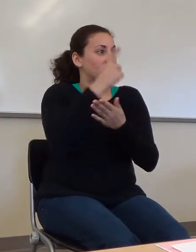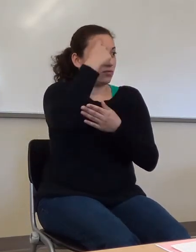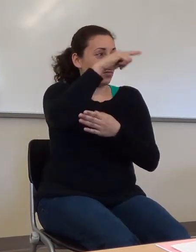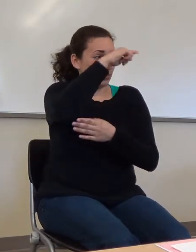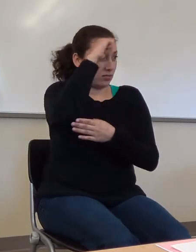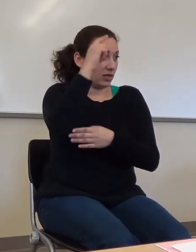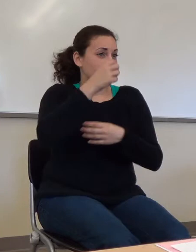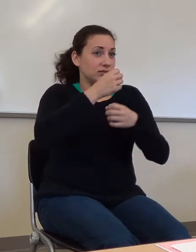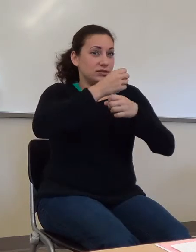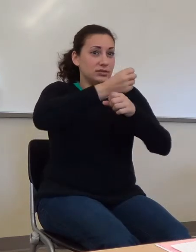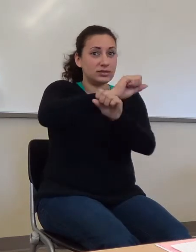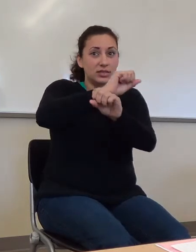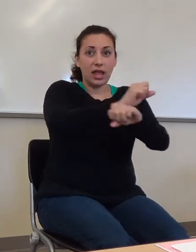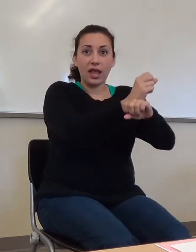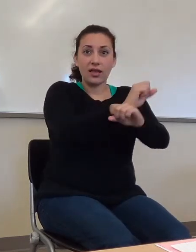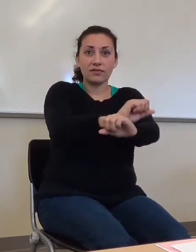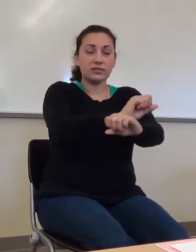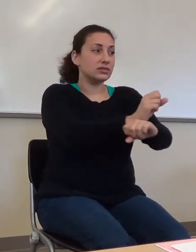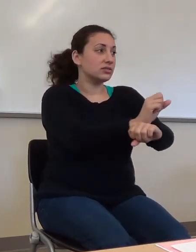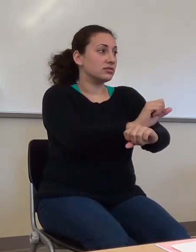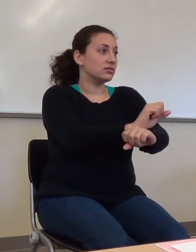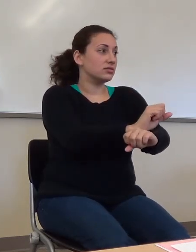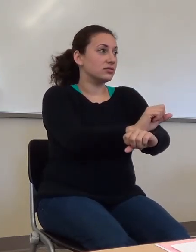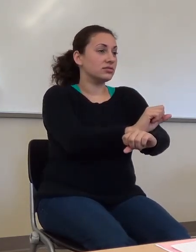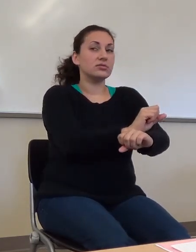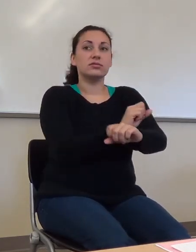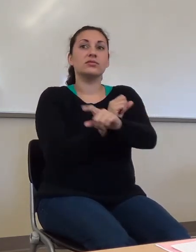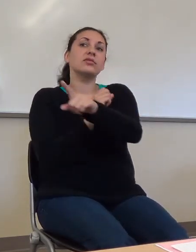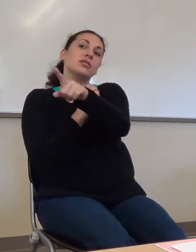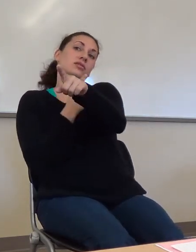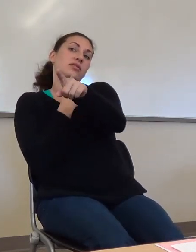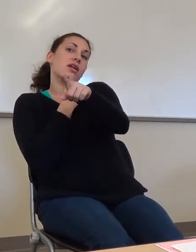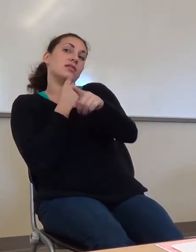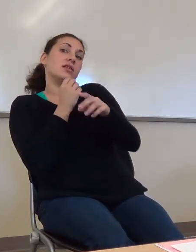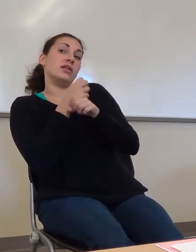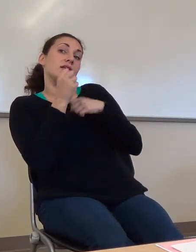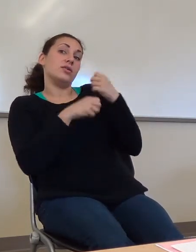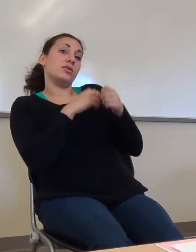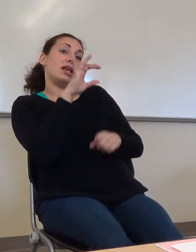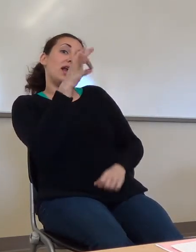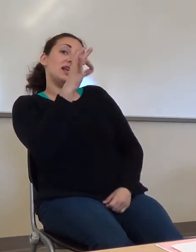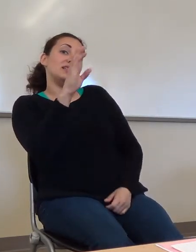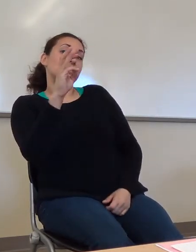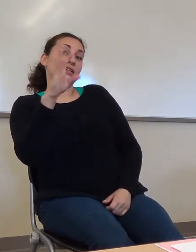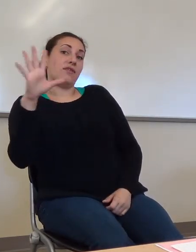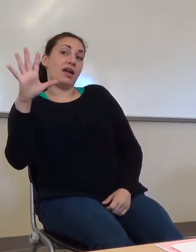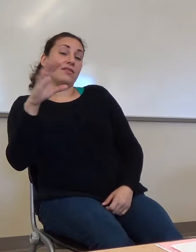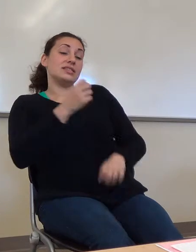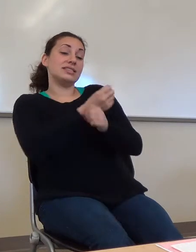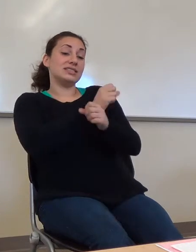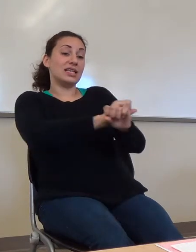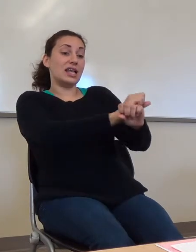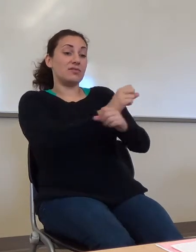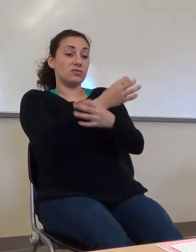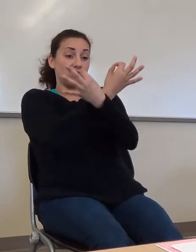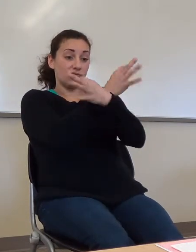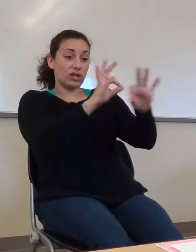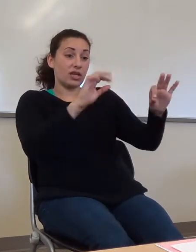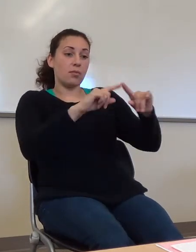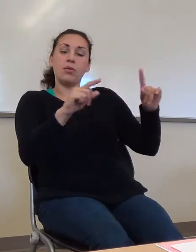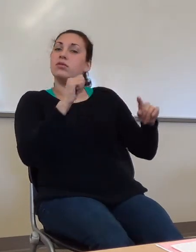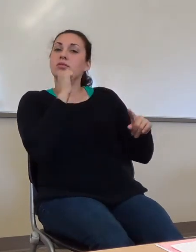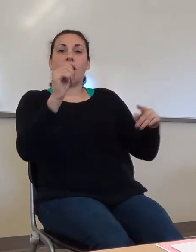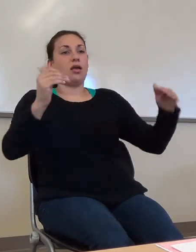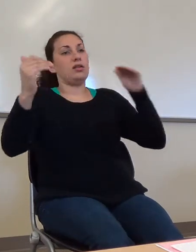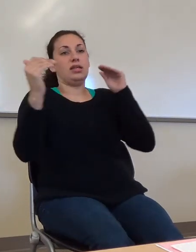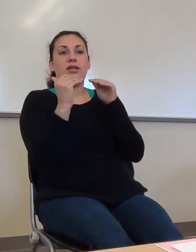What did that war do for the slaves? 1865, the slaves were freed. They were freed. But they were not equal.